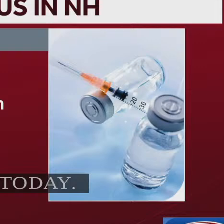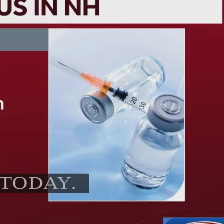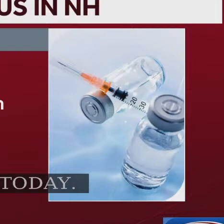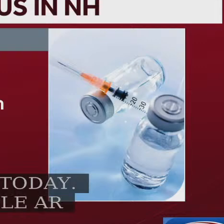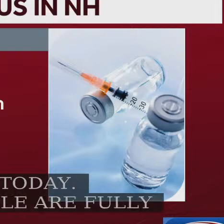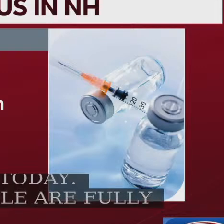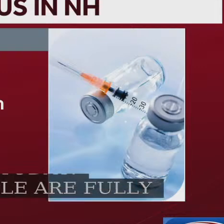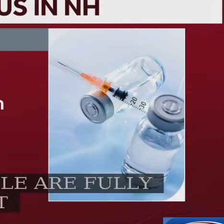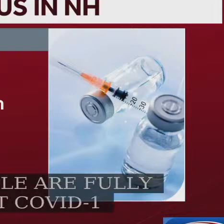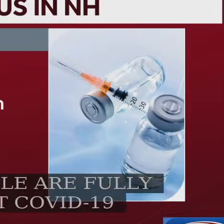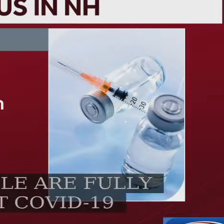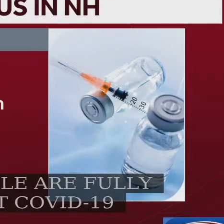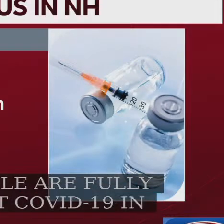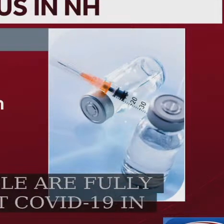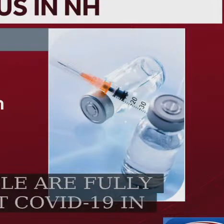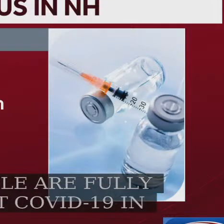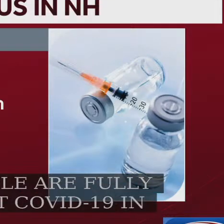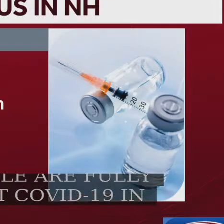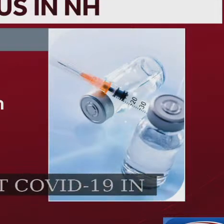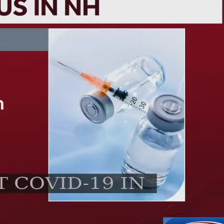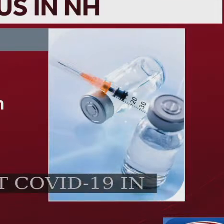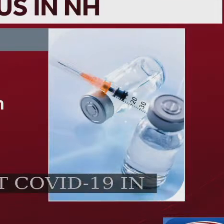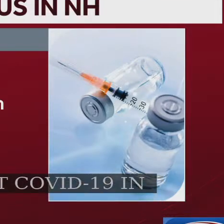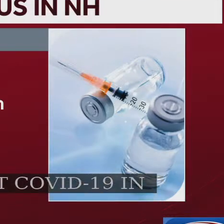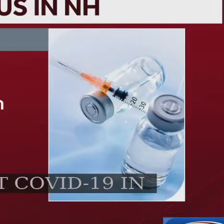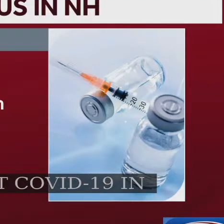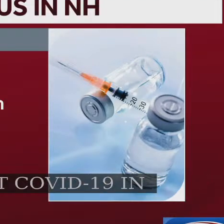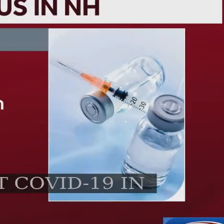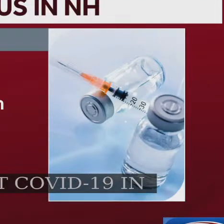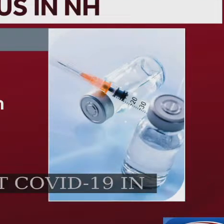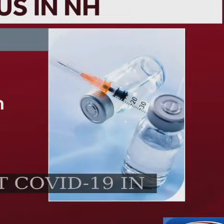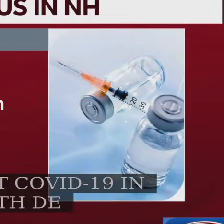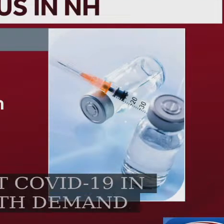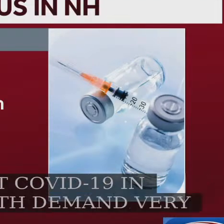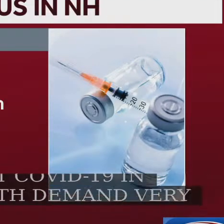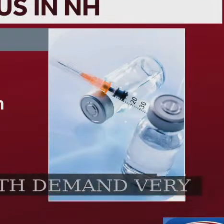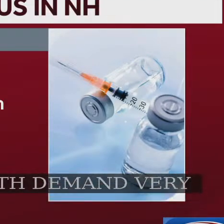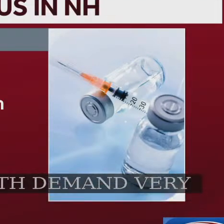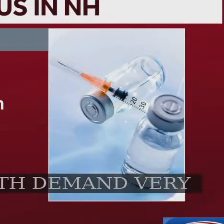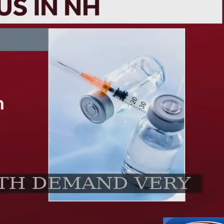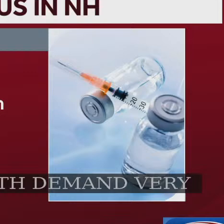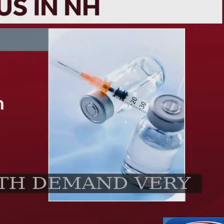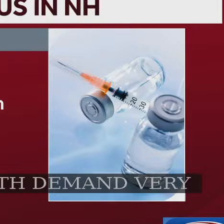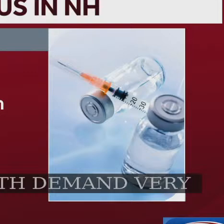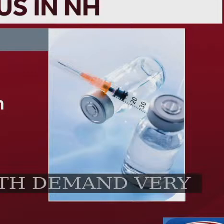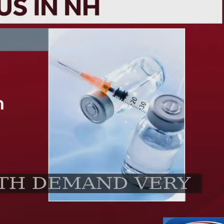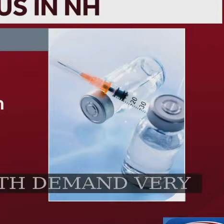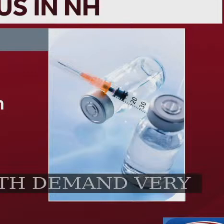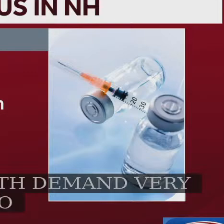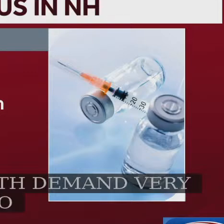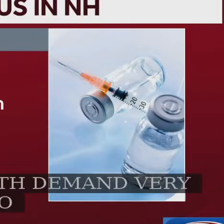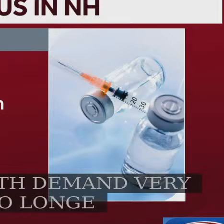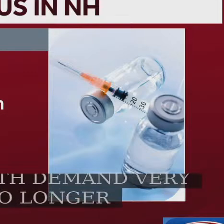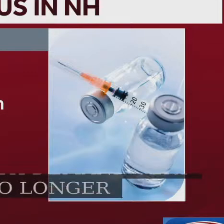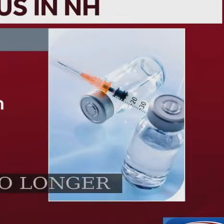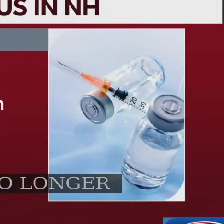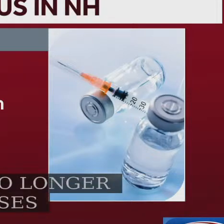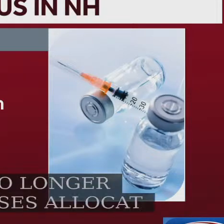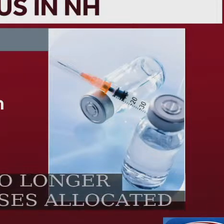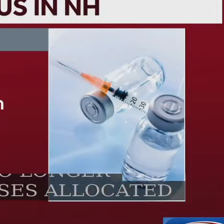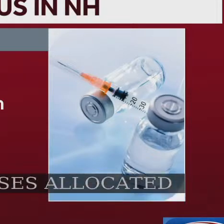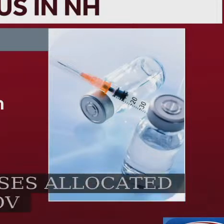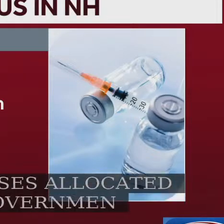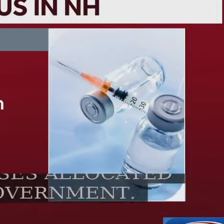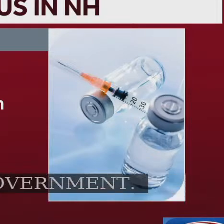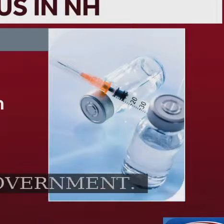The state is no longer getting weekly doses allocated for the federal government. Instead, providers are ordering doses on an